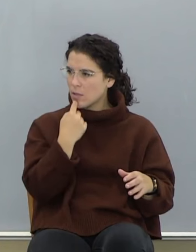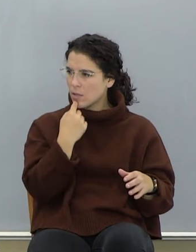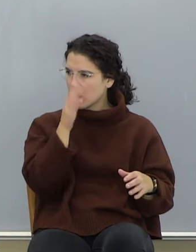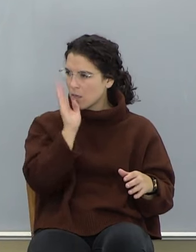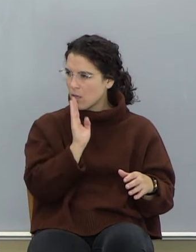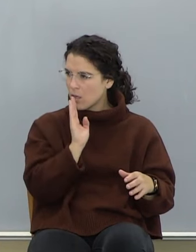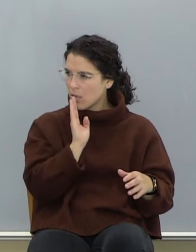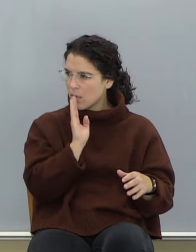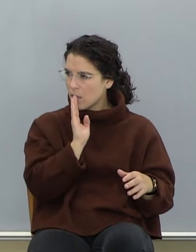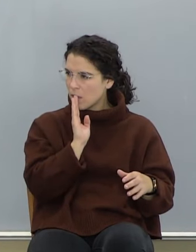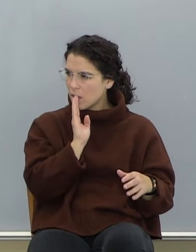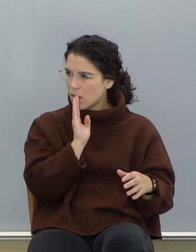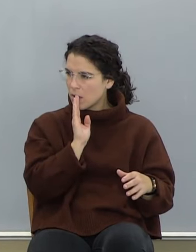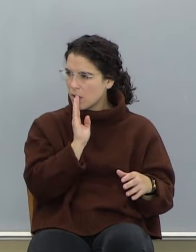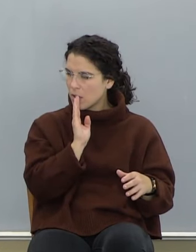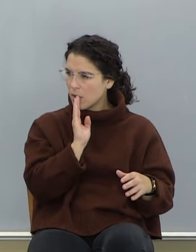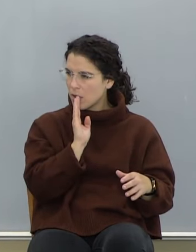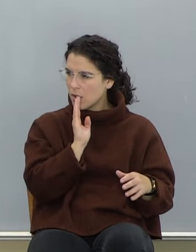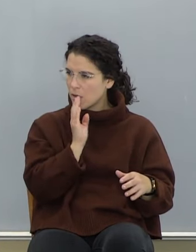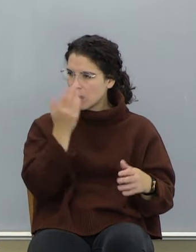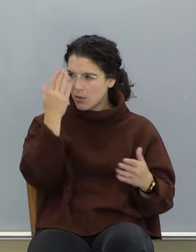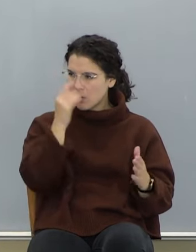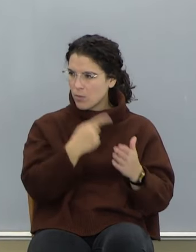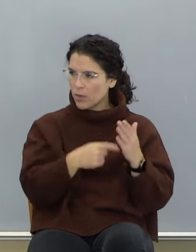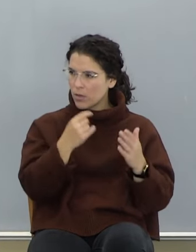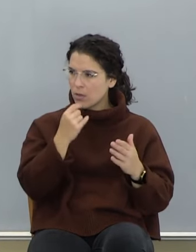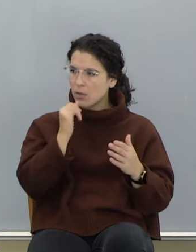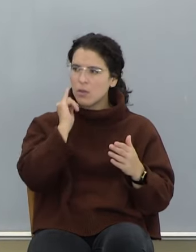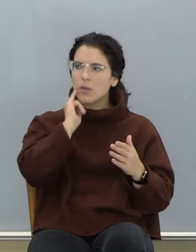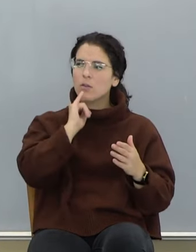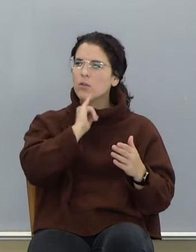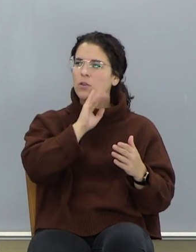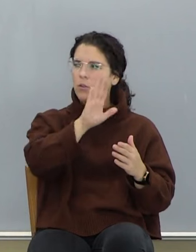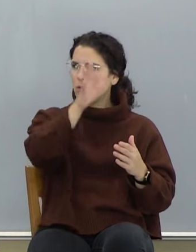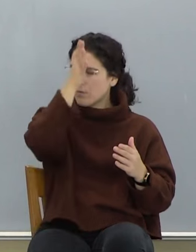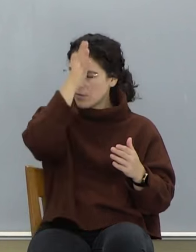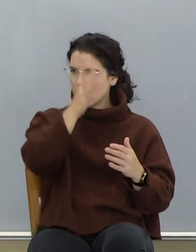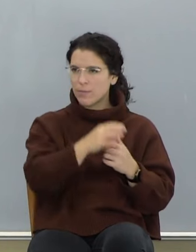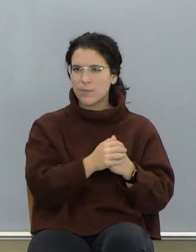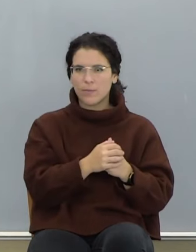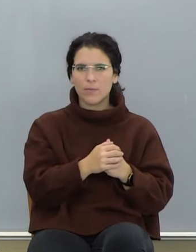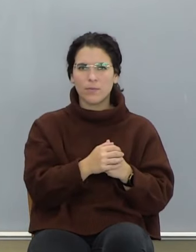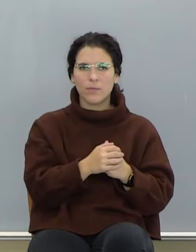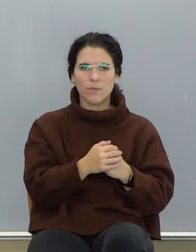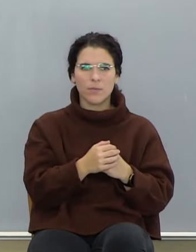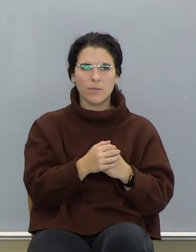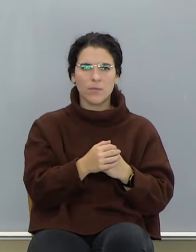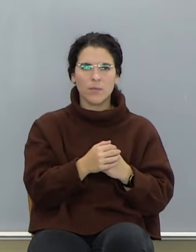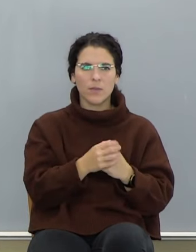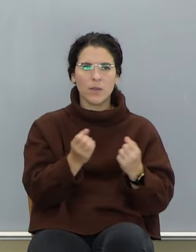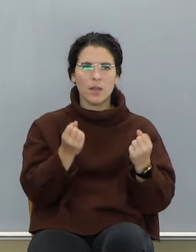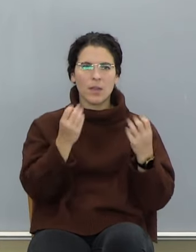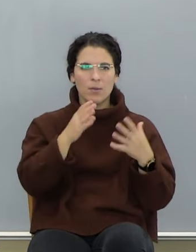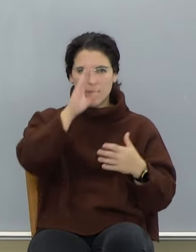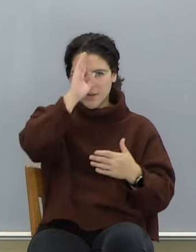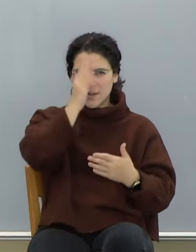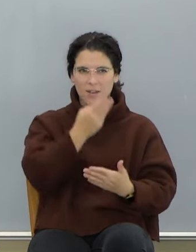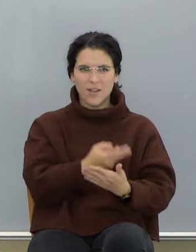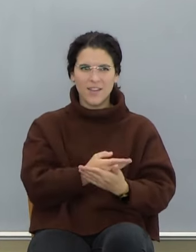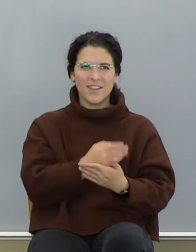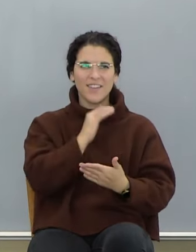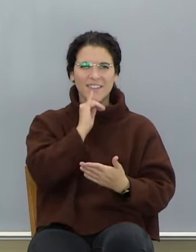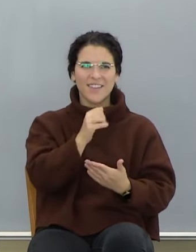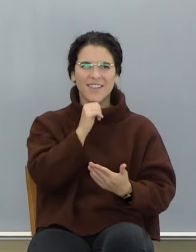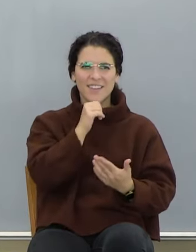Unto Israel. We got you. I don't know what I said. Unto Israel your father. Okay, so how many sons is he